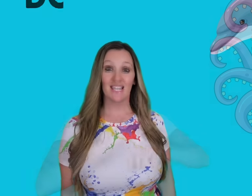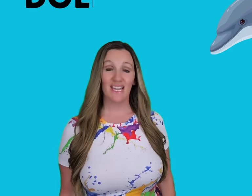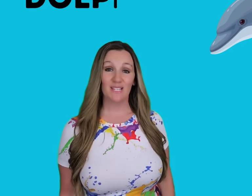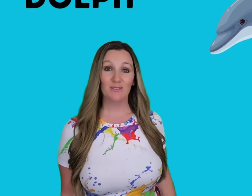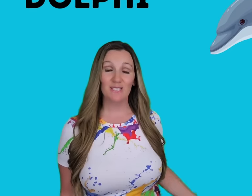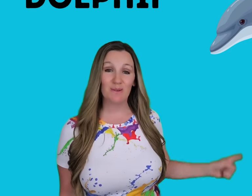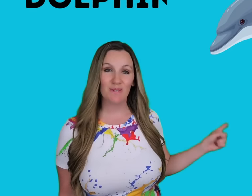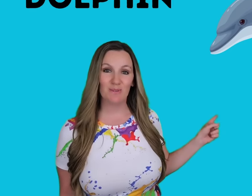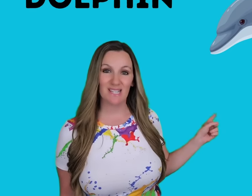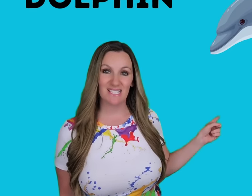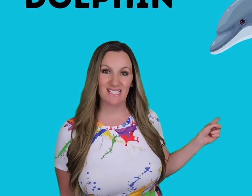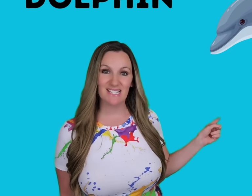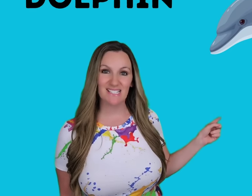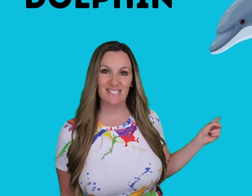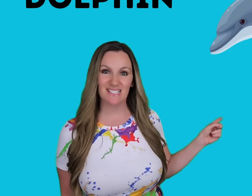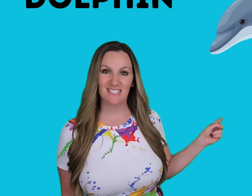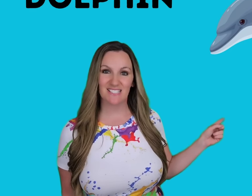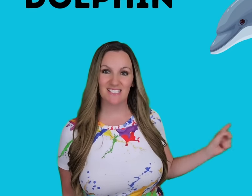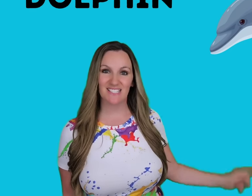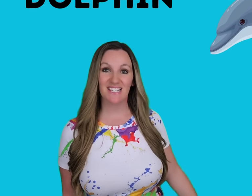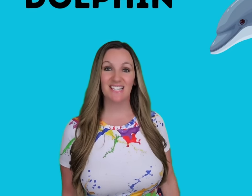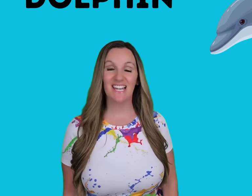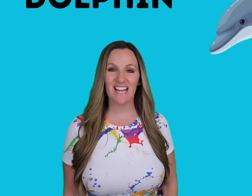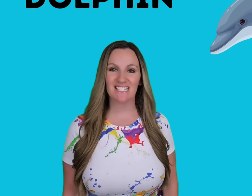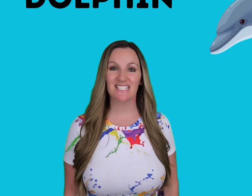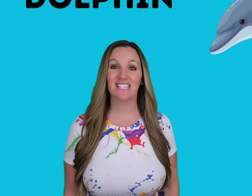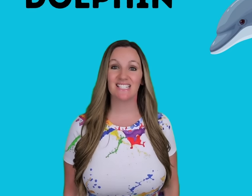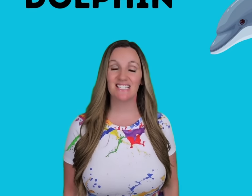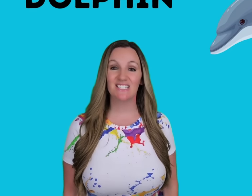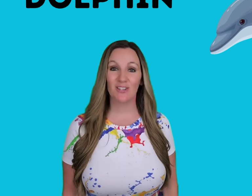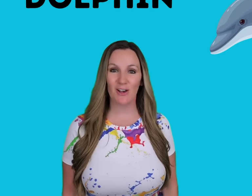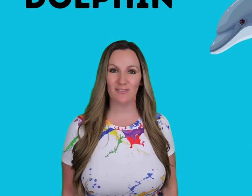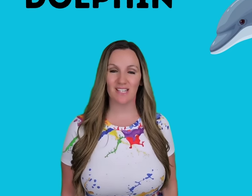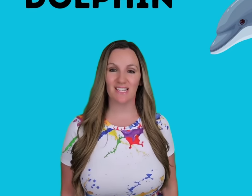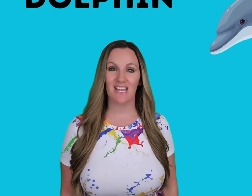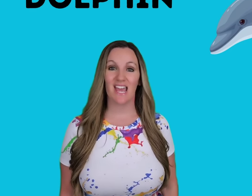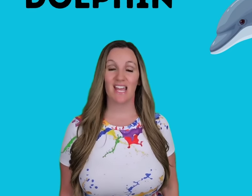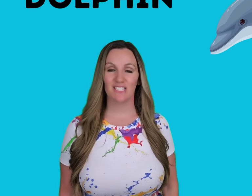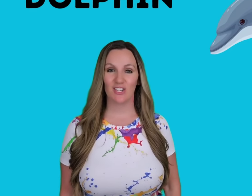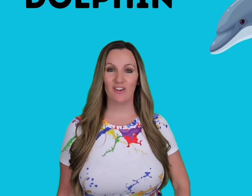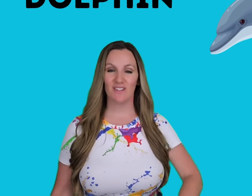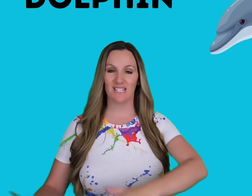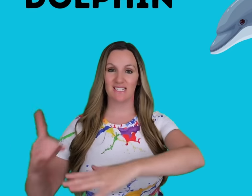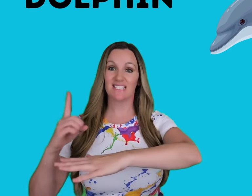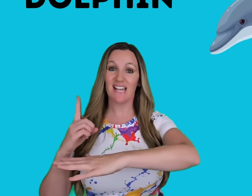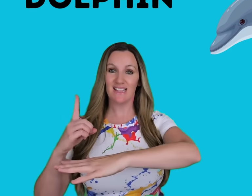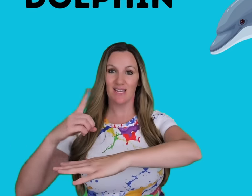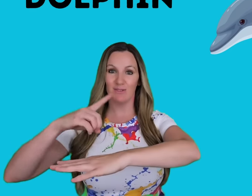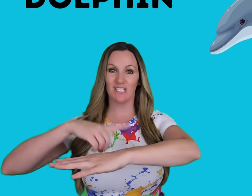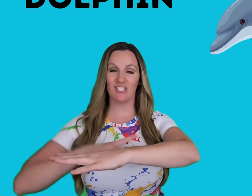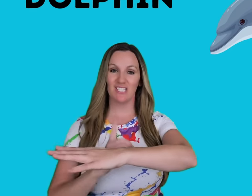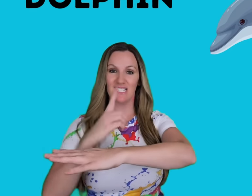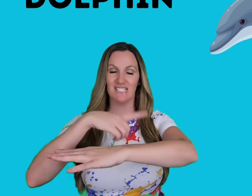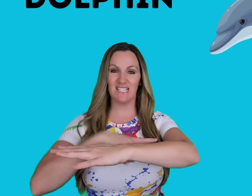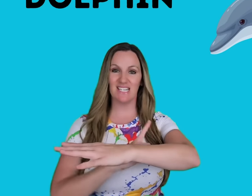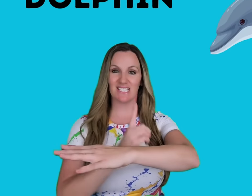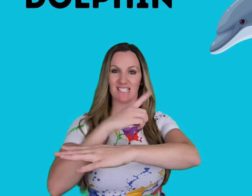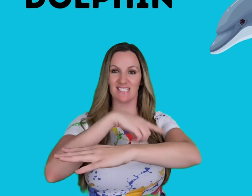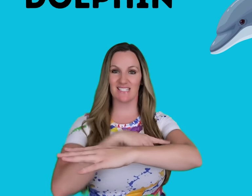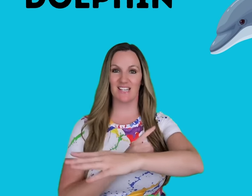you tell me what this is? Yes, it's a dolphin. And dolphin in sign language is this. You're